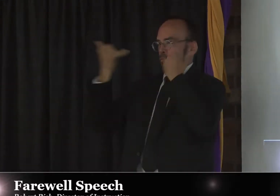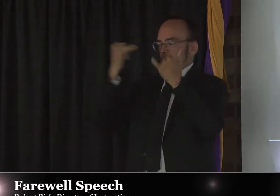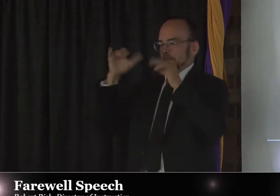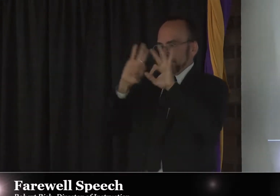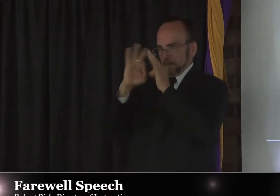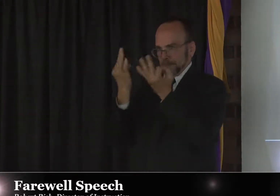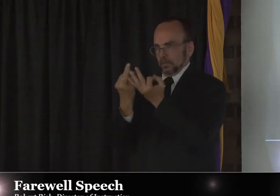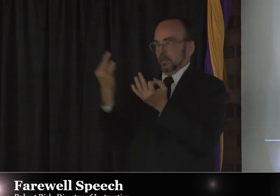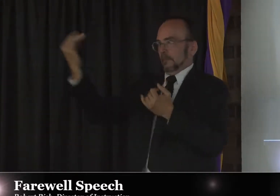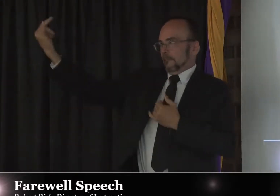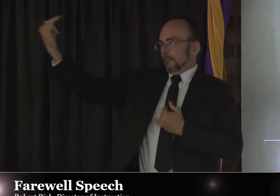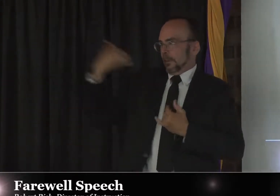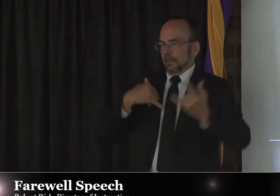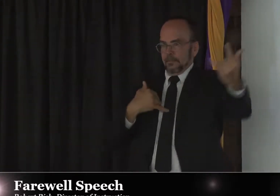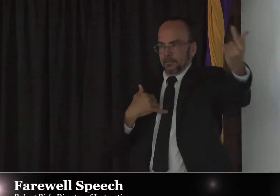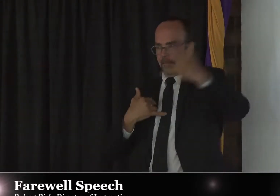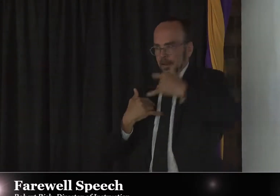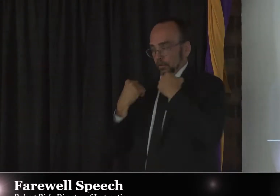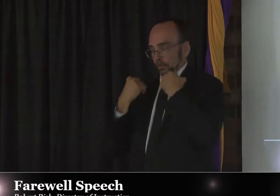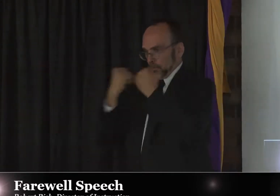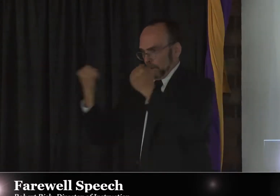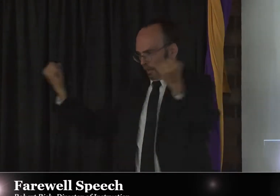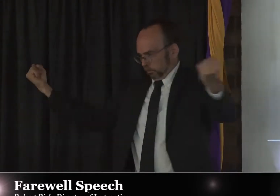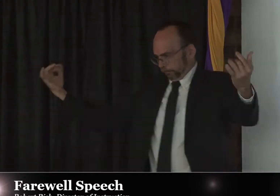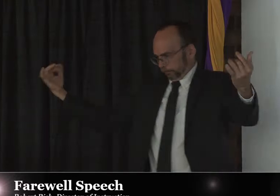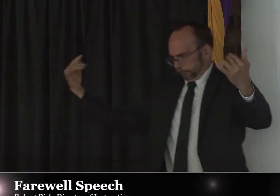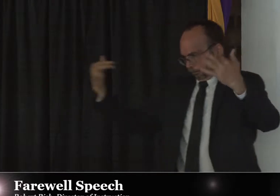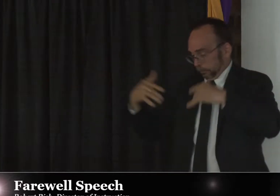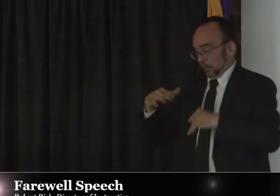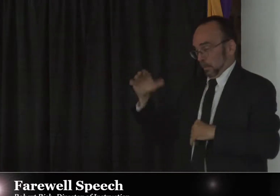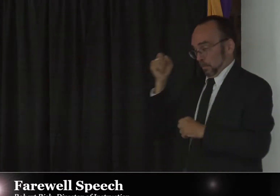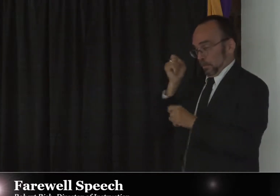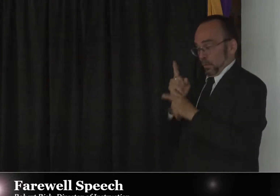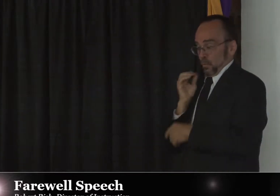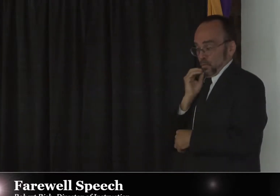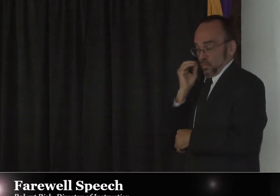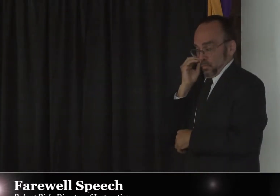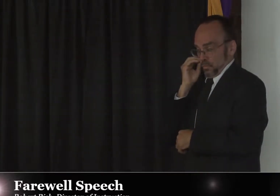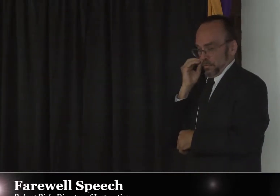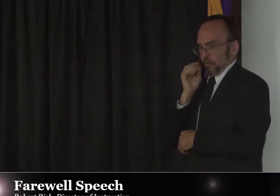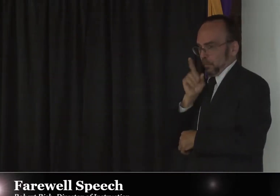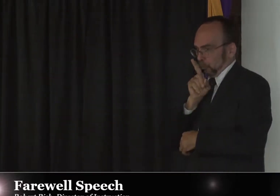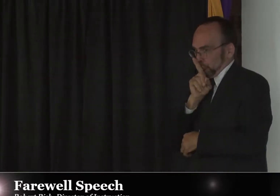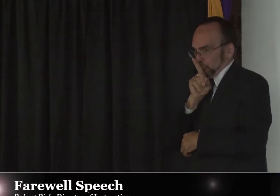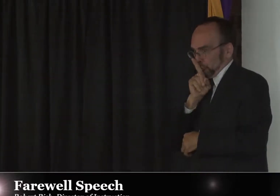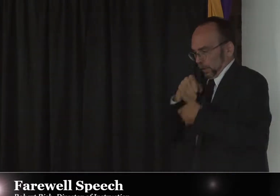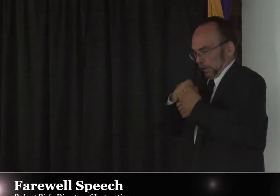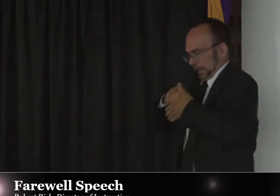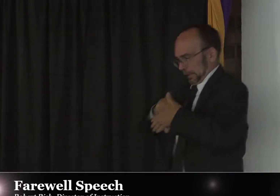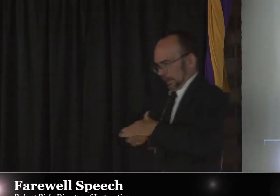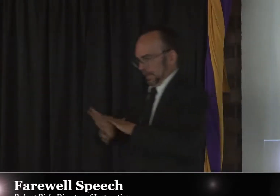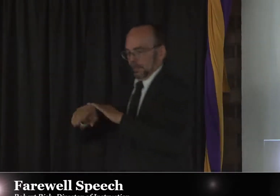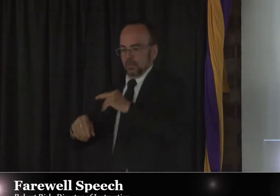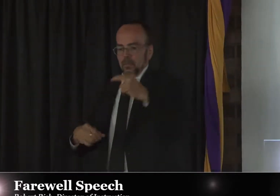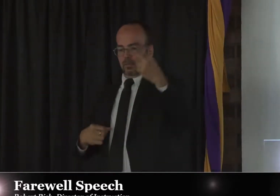And he called the family. They flew in, the brother to his home. It was a